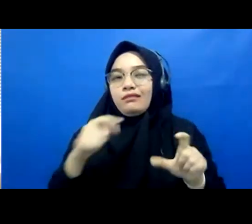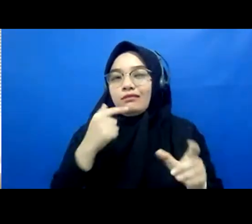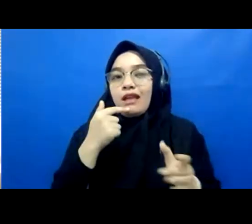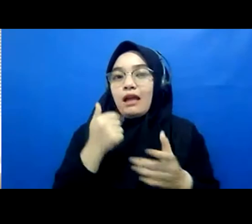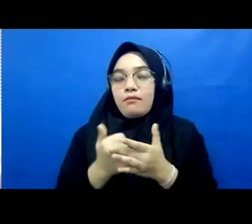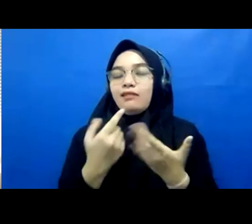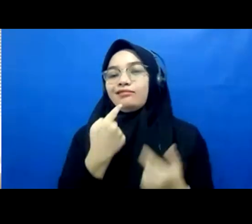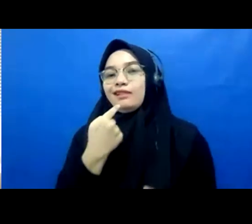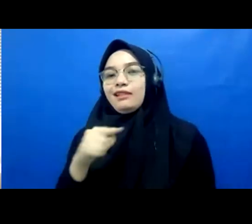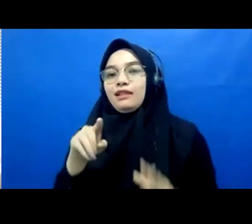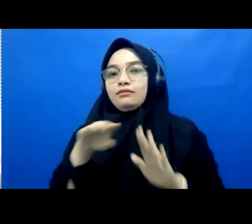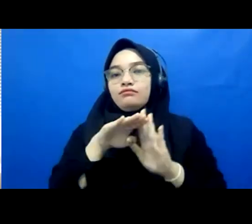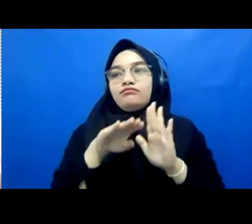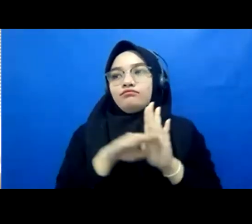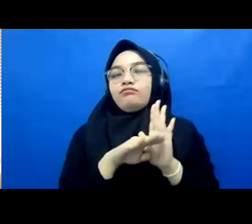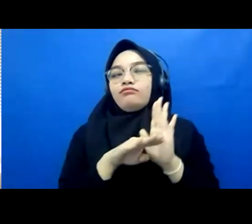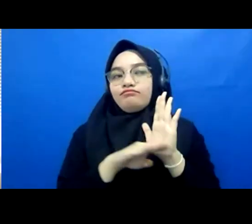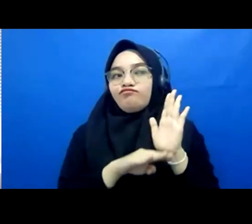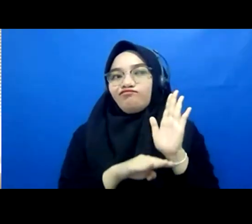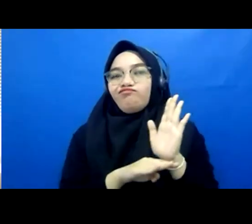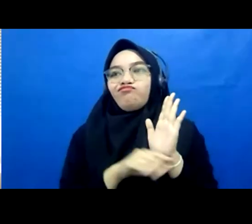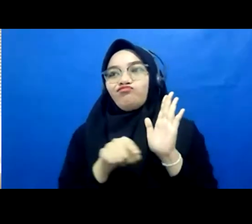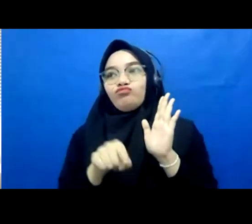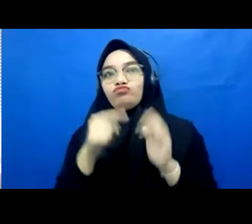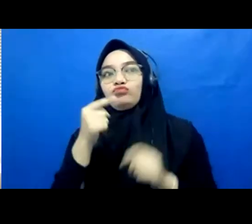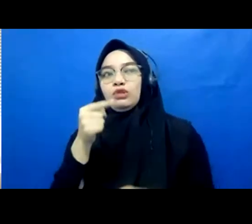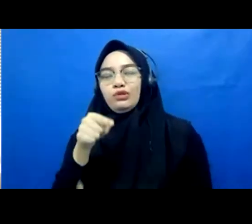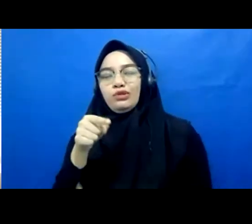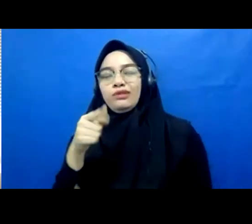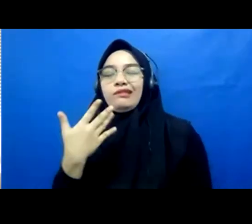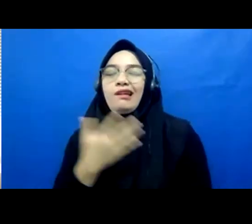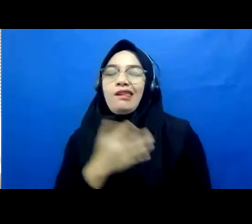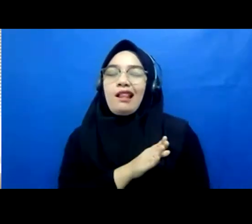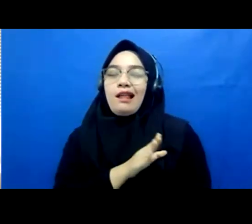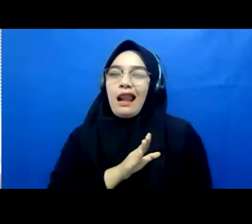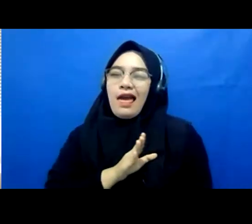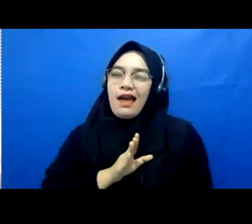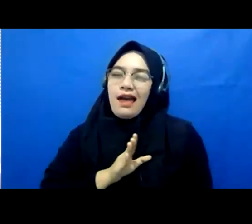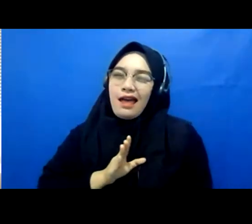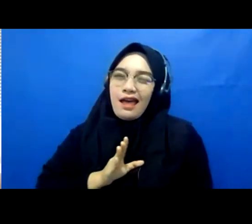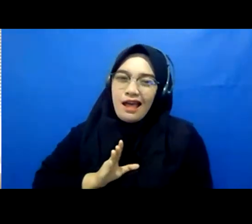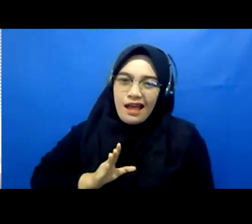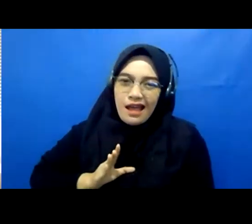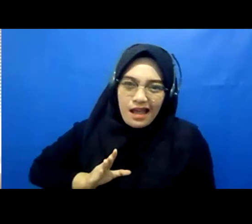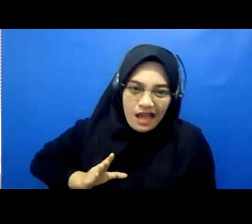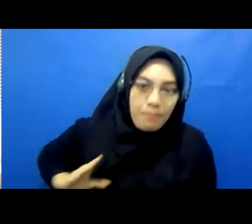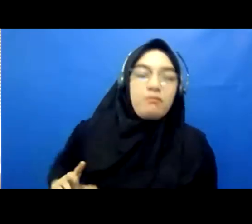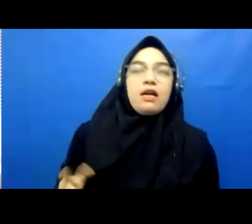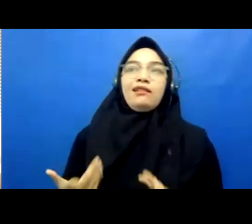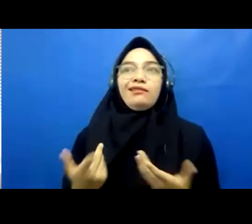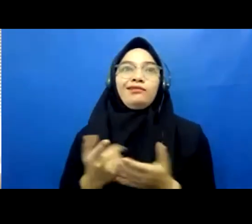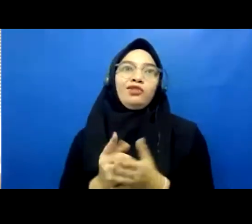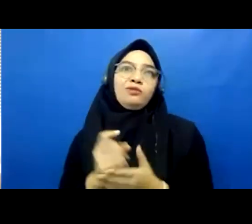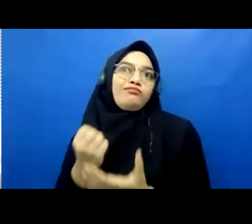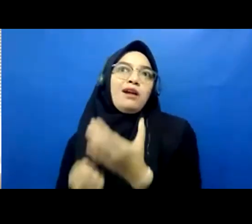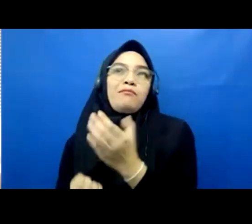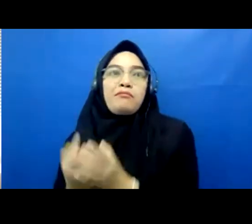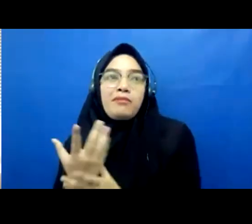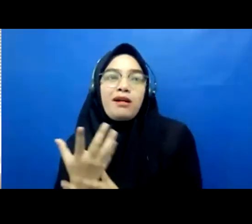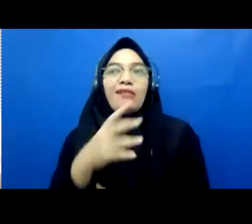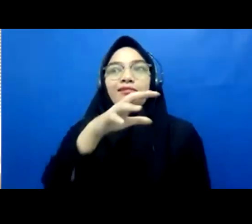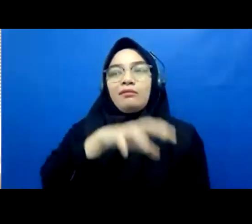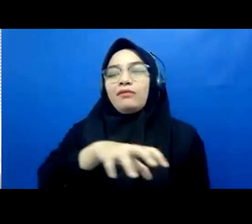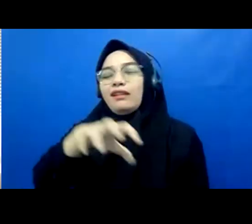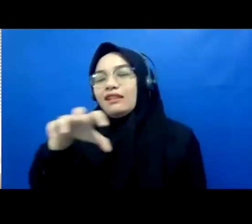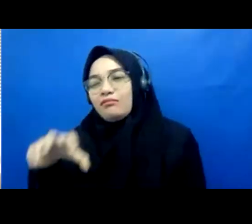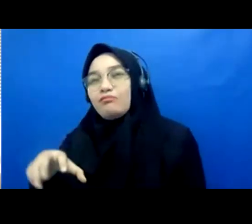is quite slow, because that affected all different development area of people